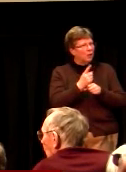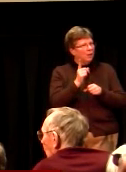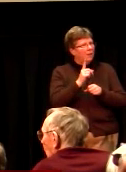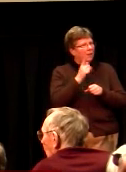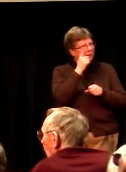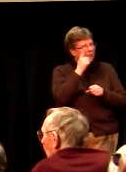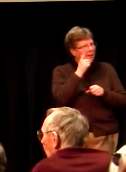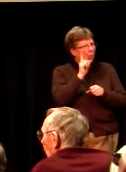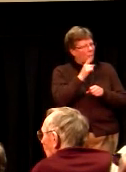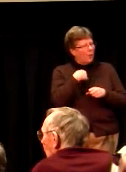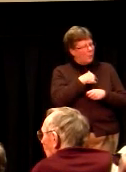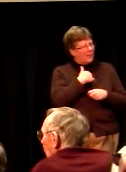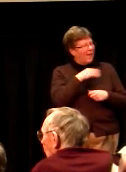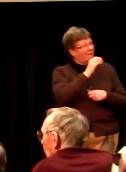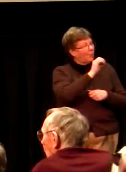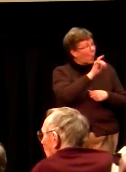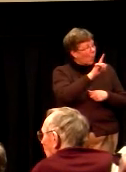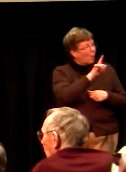infrastructure.